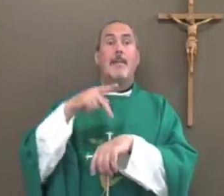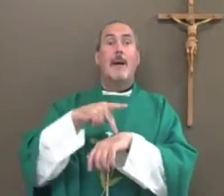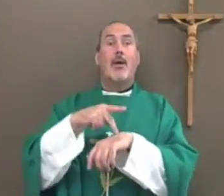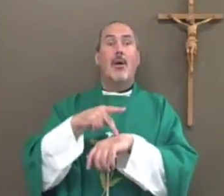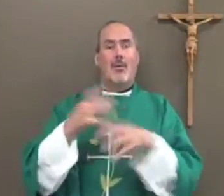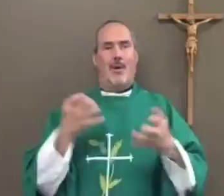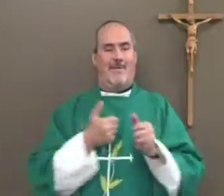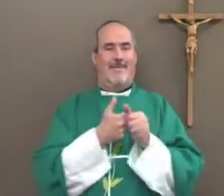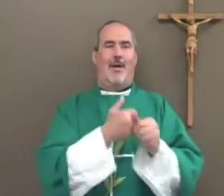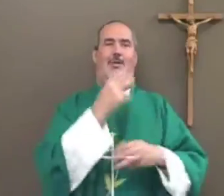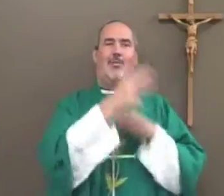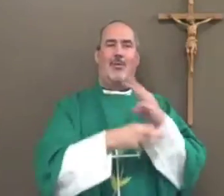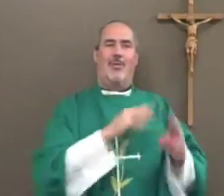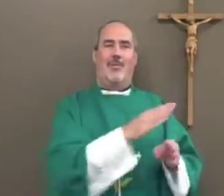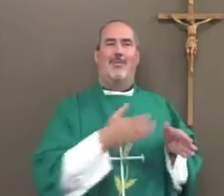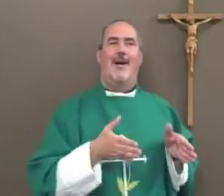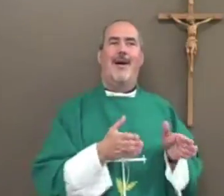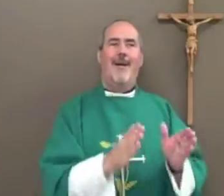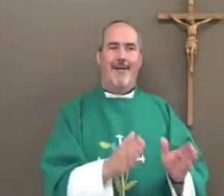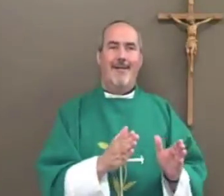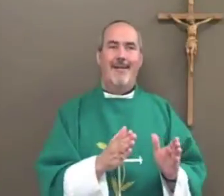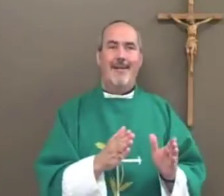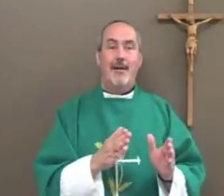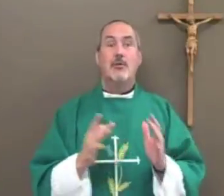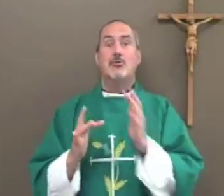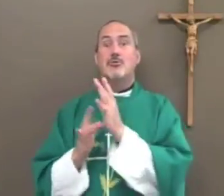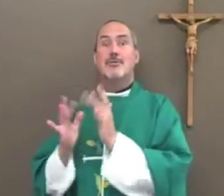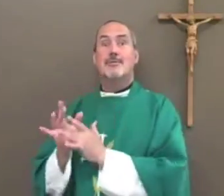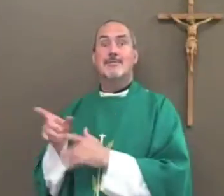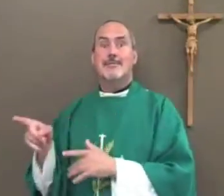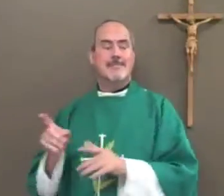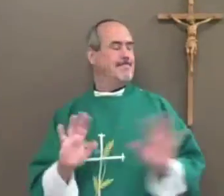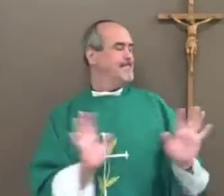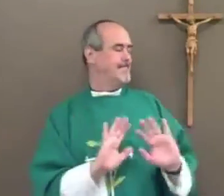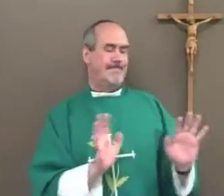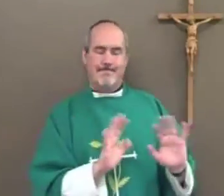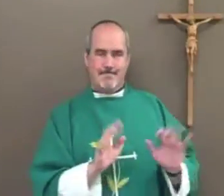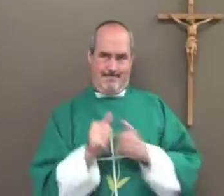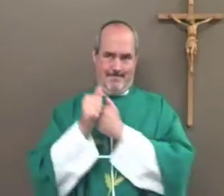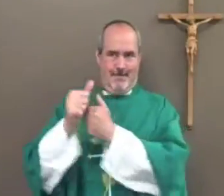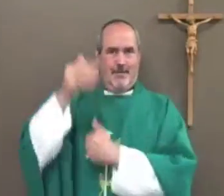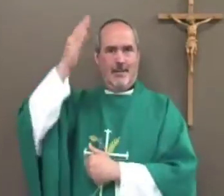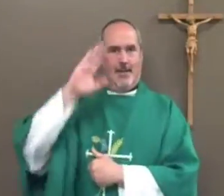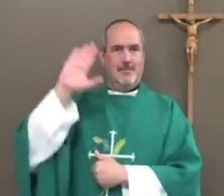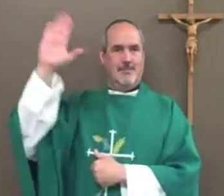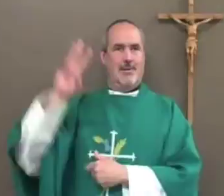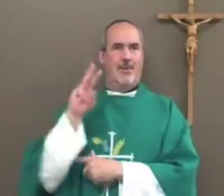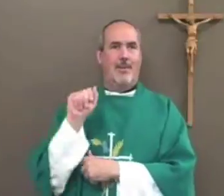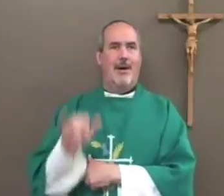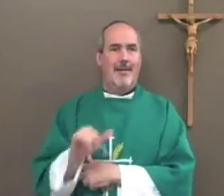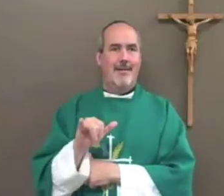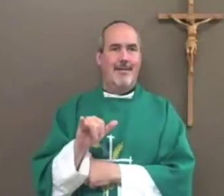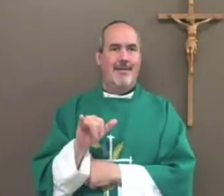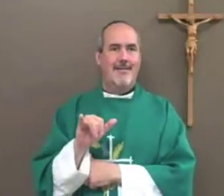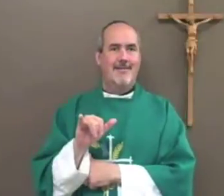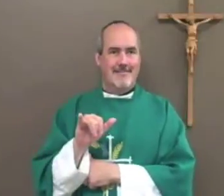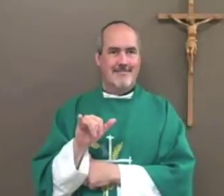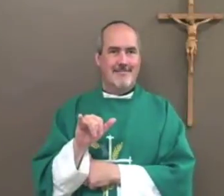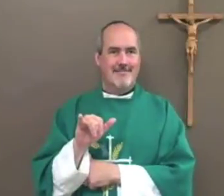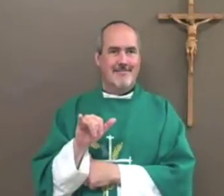In today's gospel, Peter wants us to be careful and not follow worldly ways.